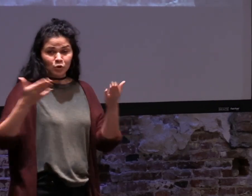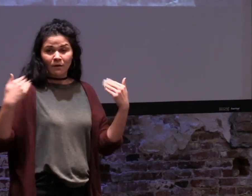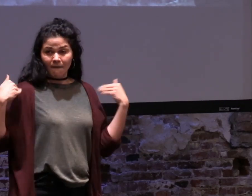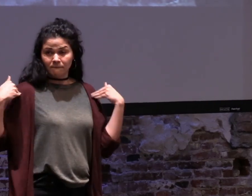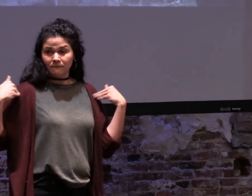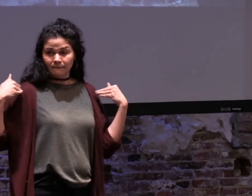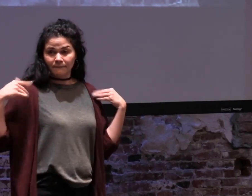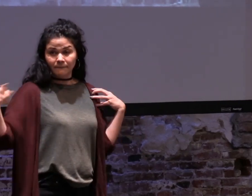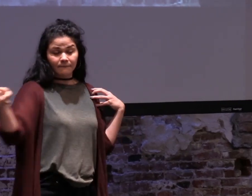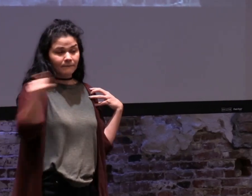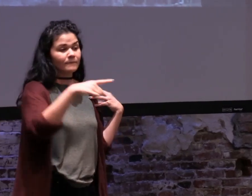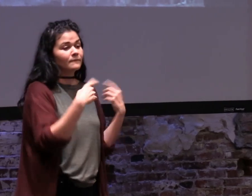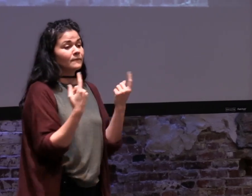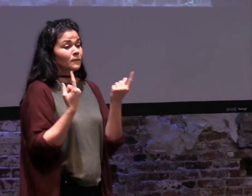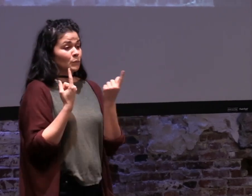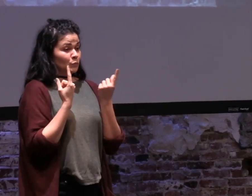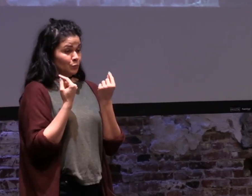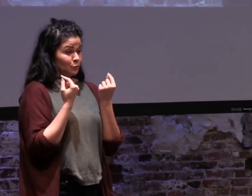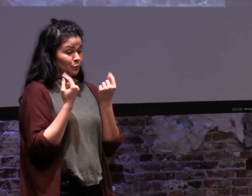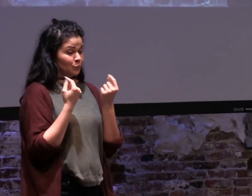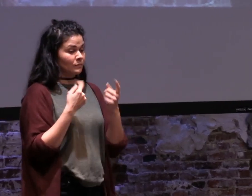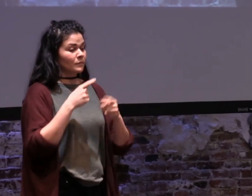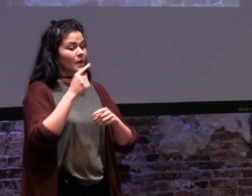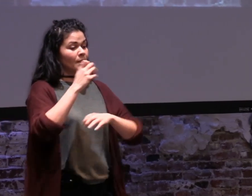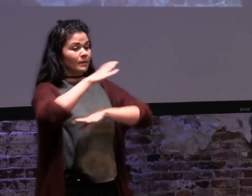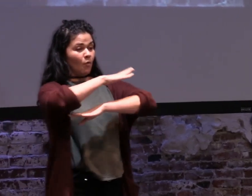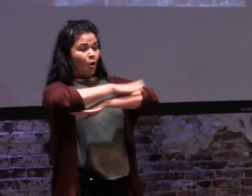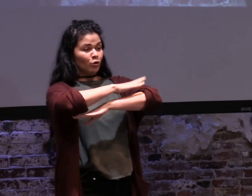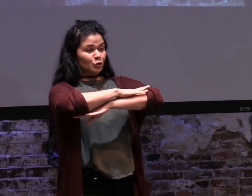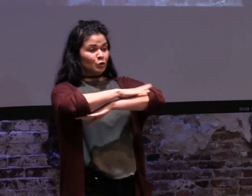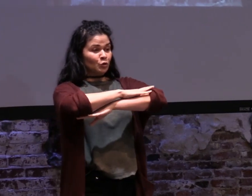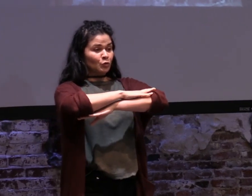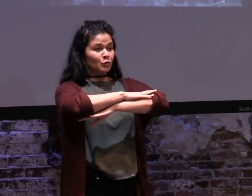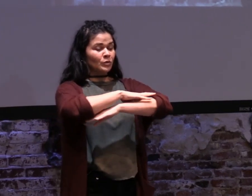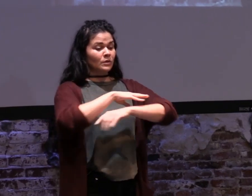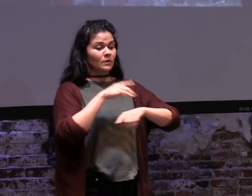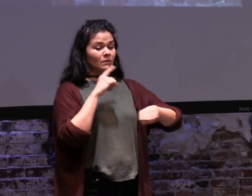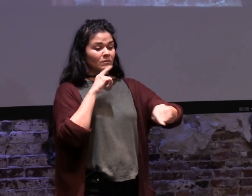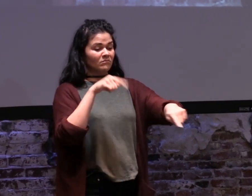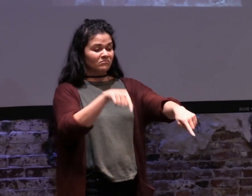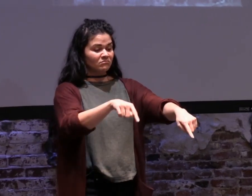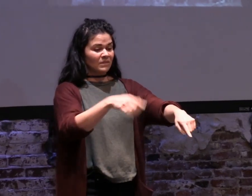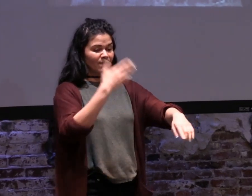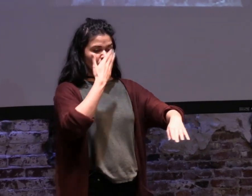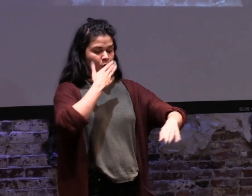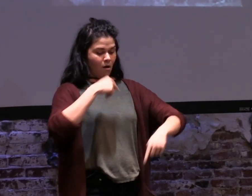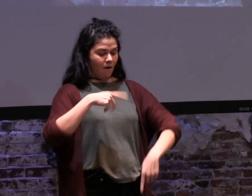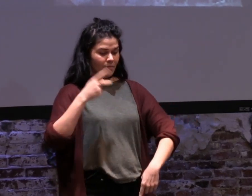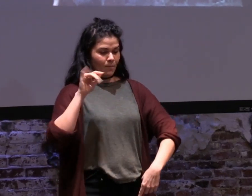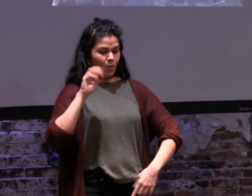to. So all of you have something, and what we're going to ask you to do now is to bring that to the